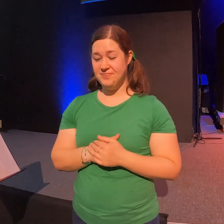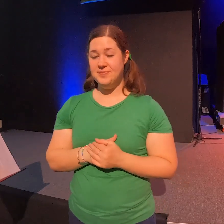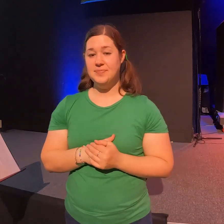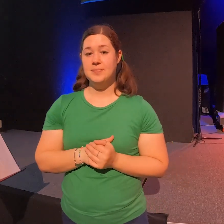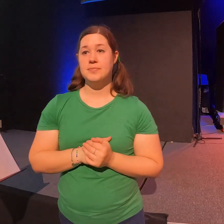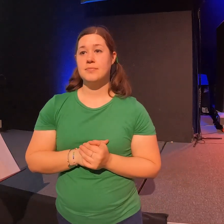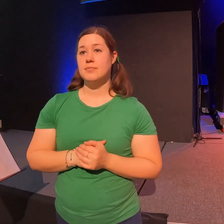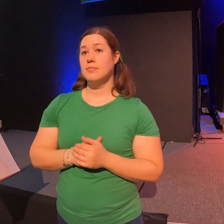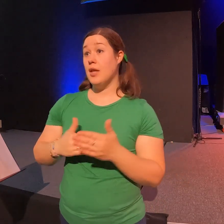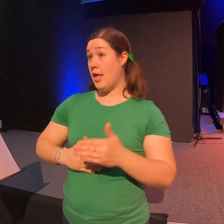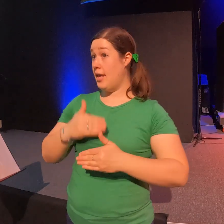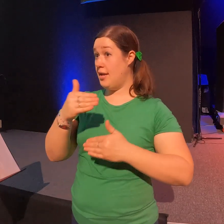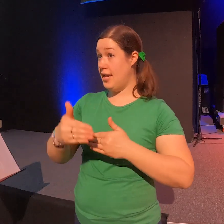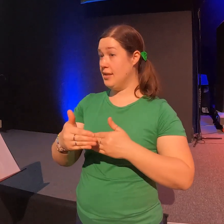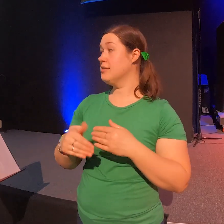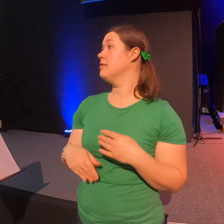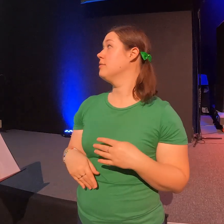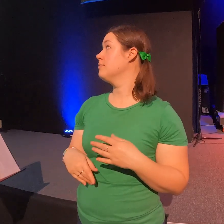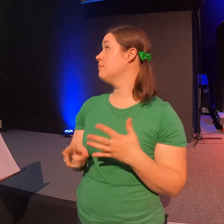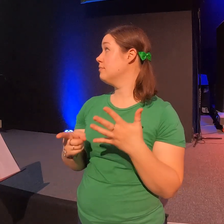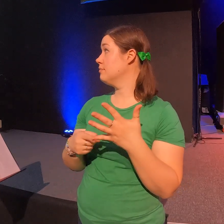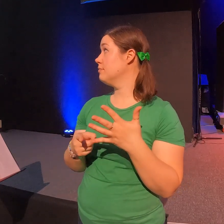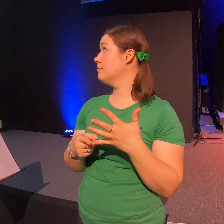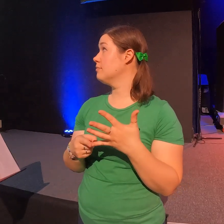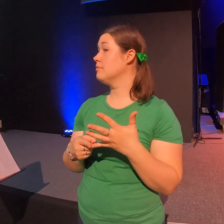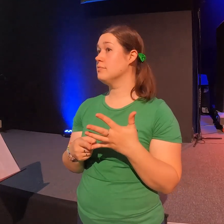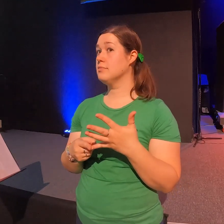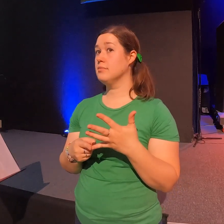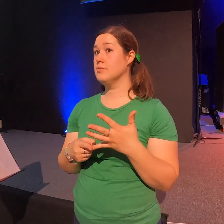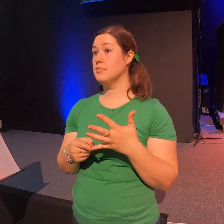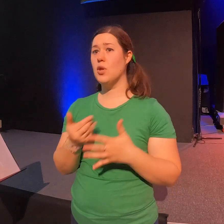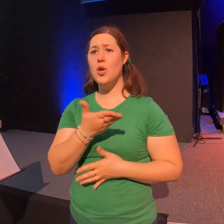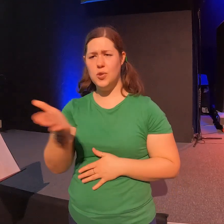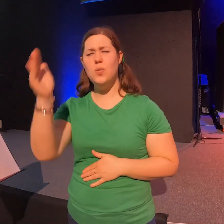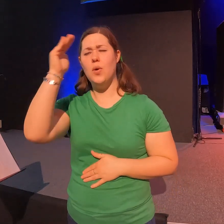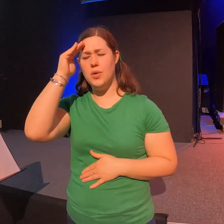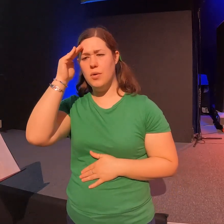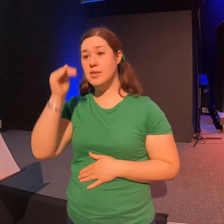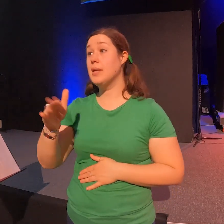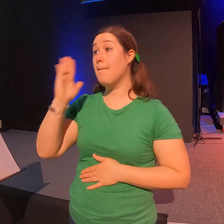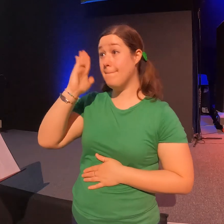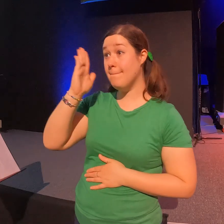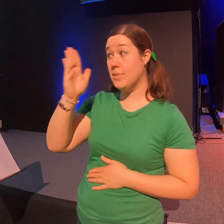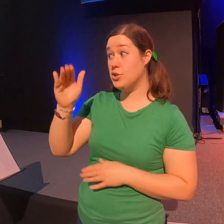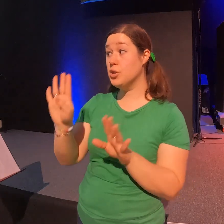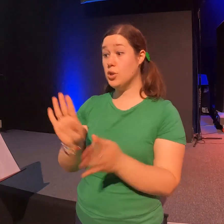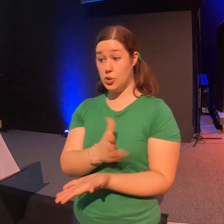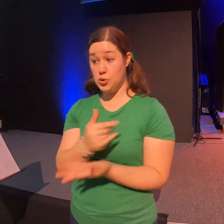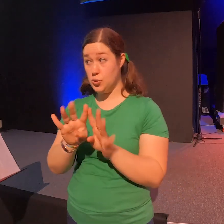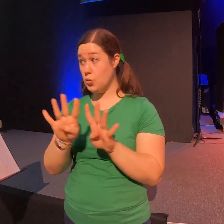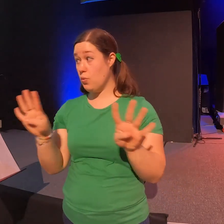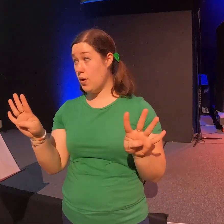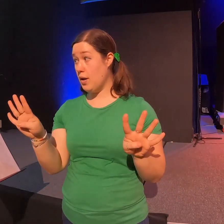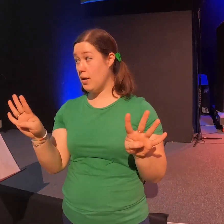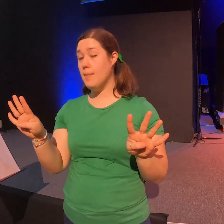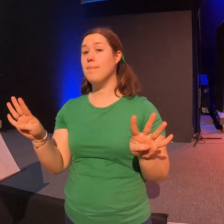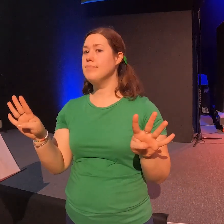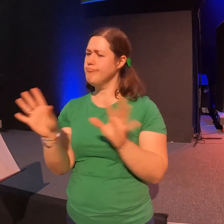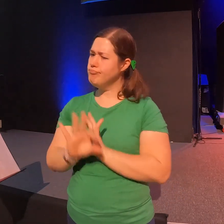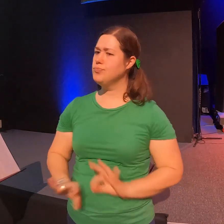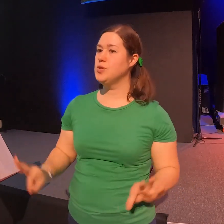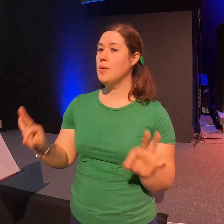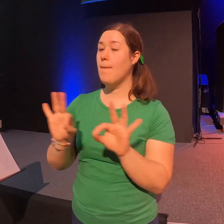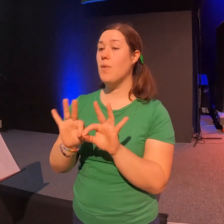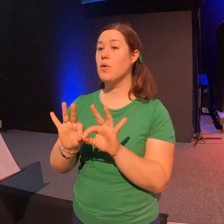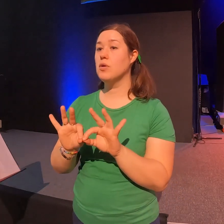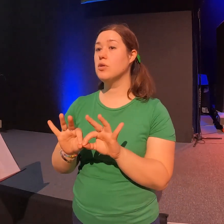Amen. Here's the next one. And y'all know this. I'm preaching to the choir, but it bears repeating. Churchgoers will